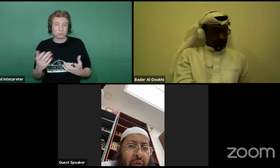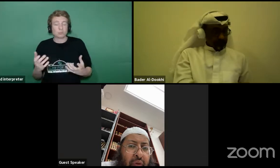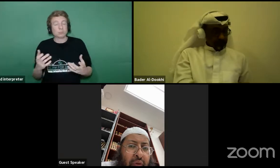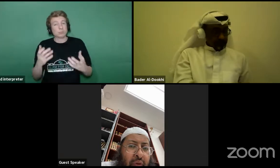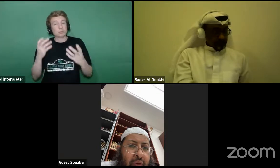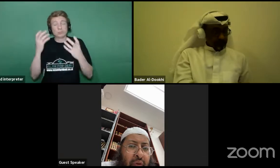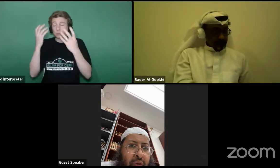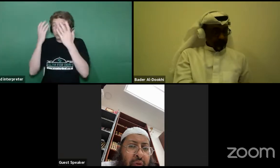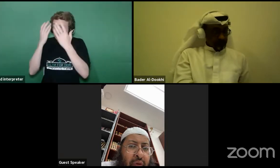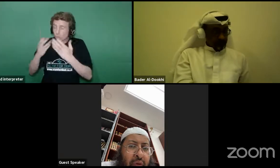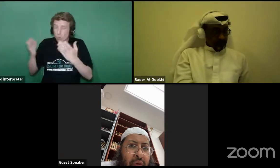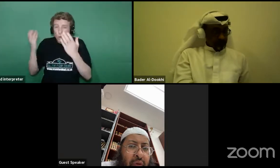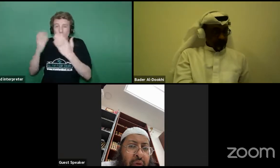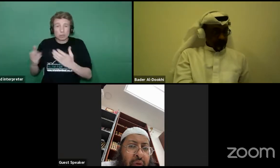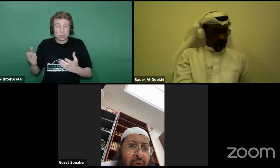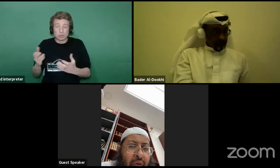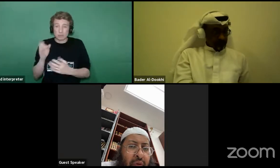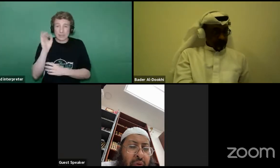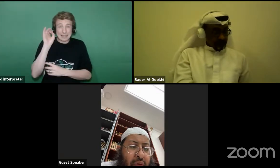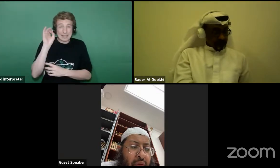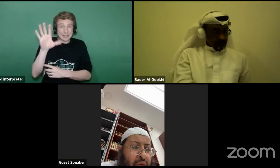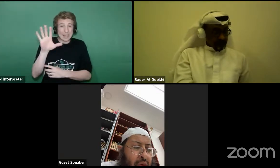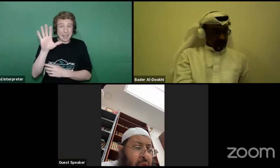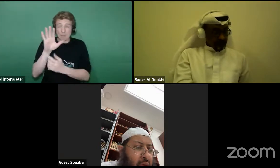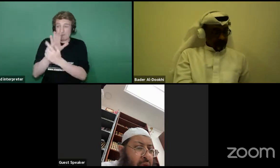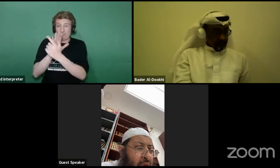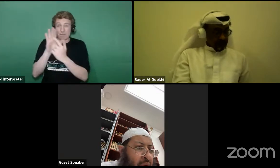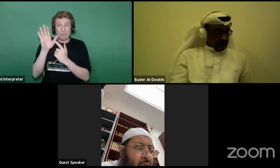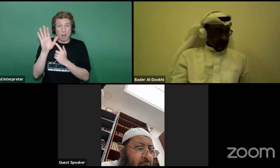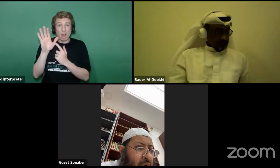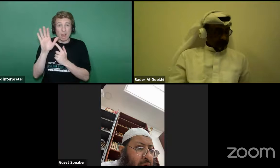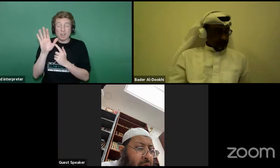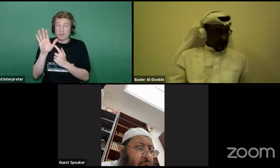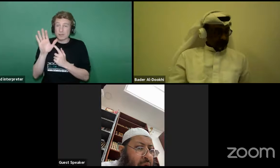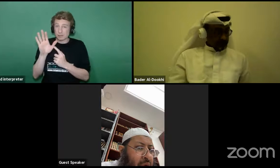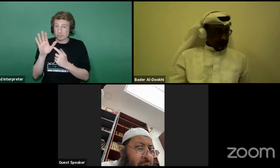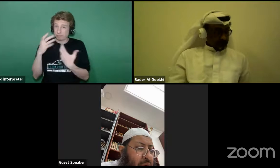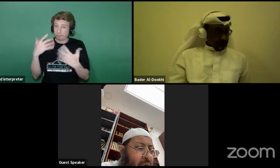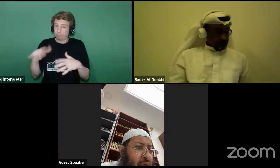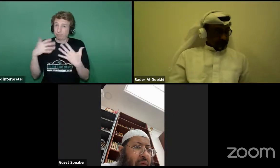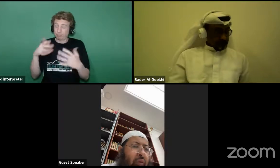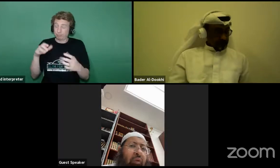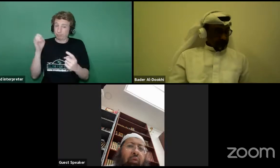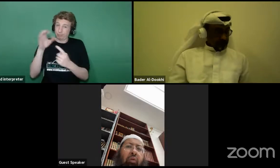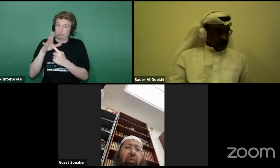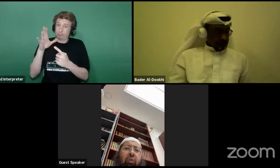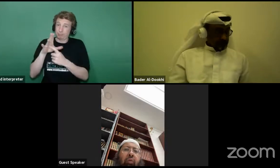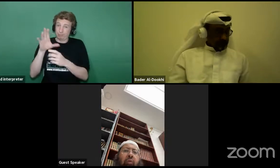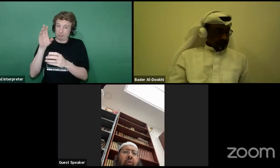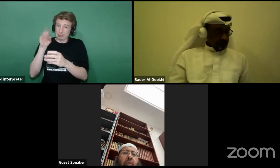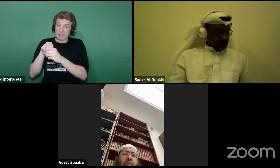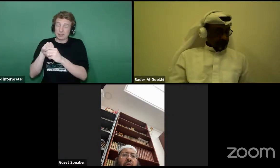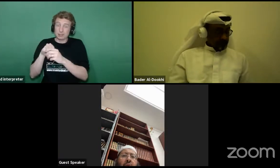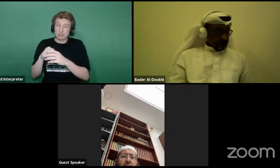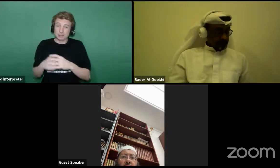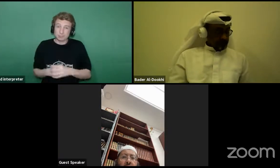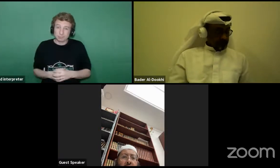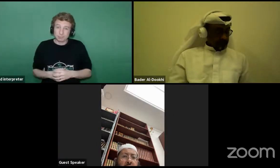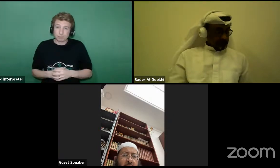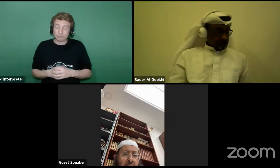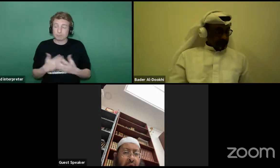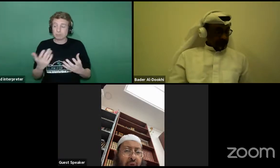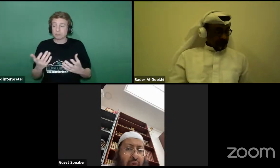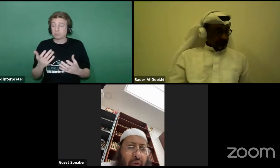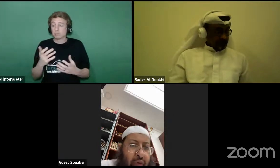5 pillars of Islam. And it's of such importance, or it's the fact that it's obligatory